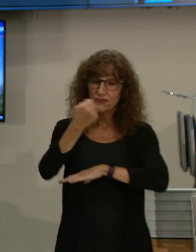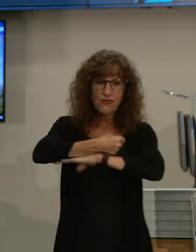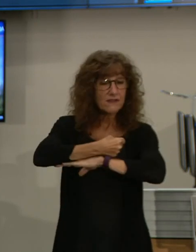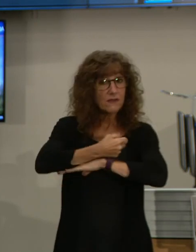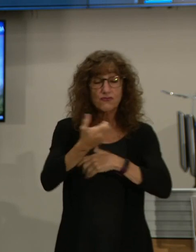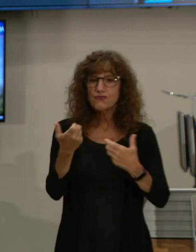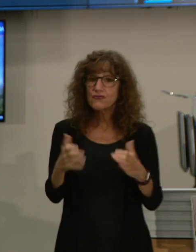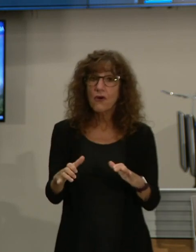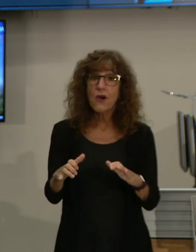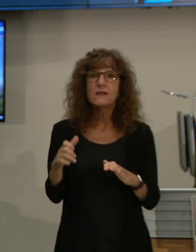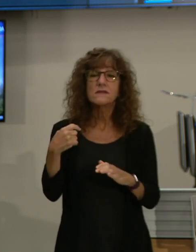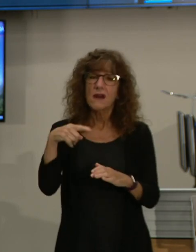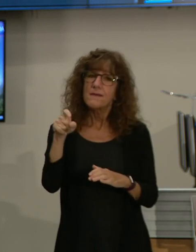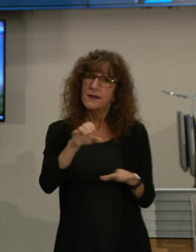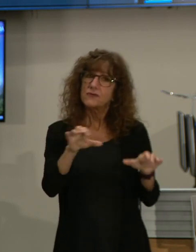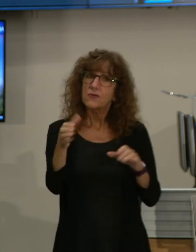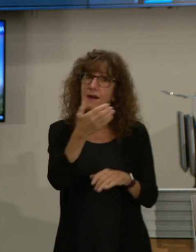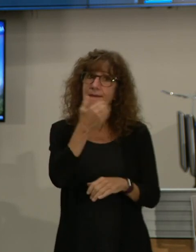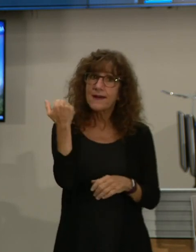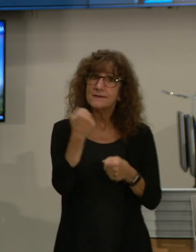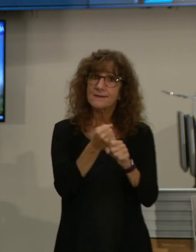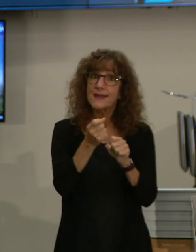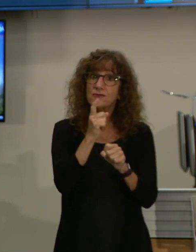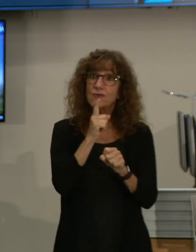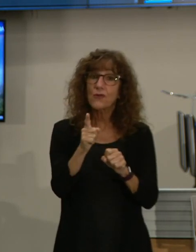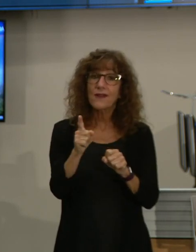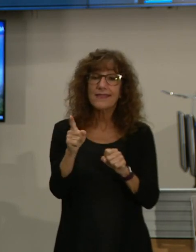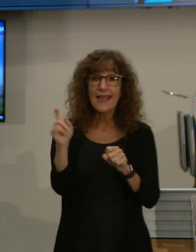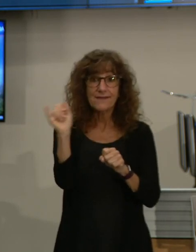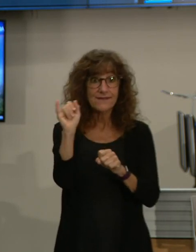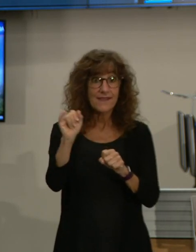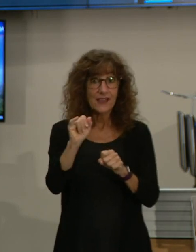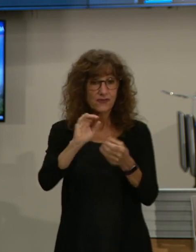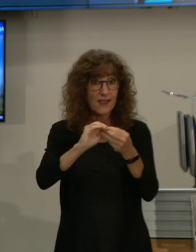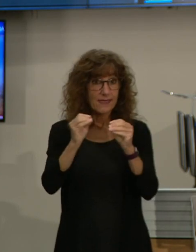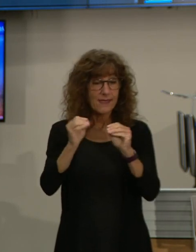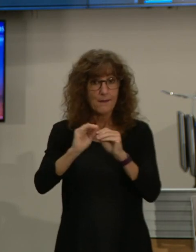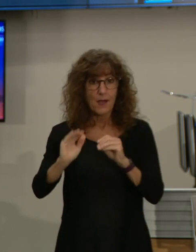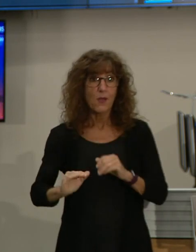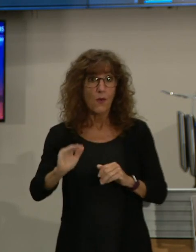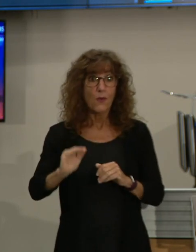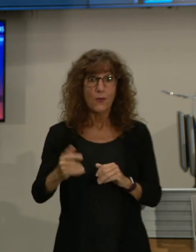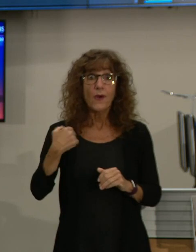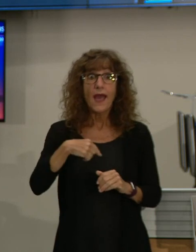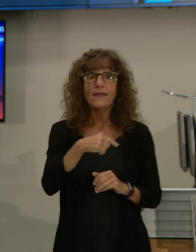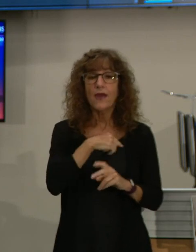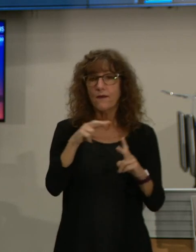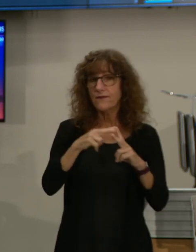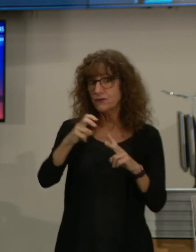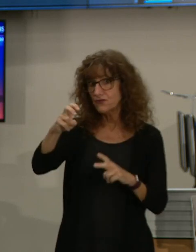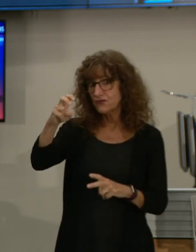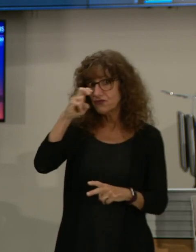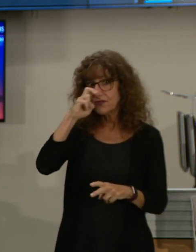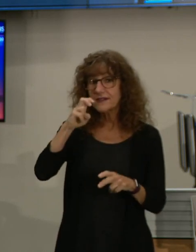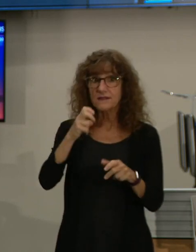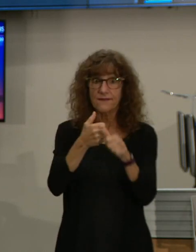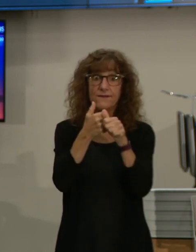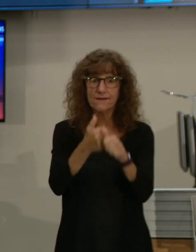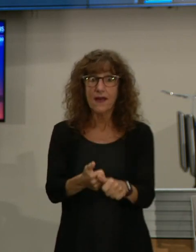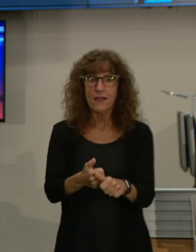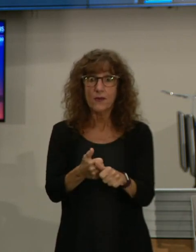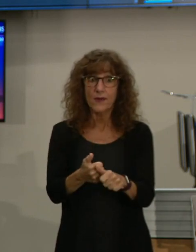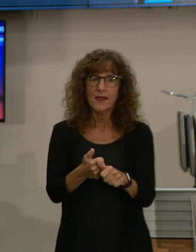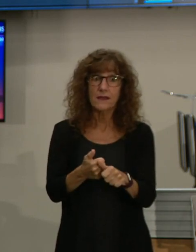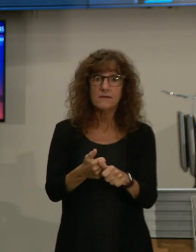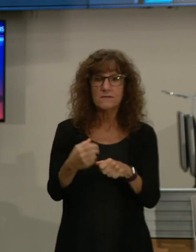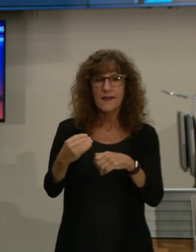we all have to do our best to make sure that the infection rate remains low and that we are very vigilant in listening to the advice that we've been